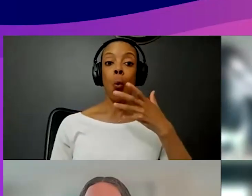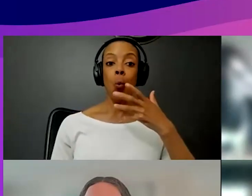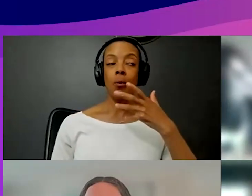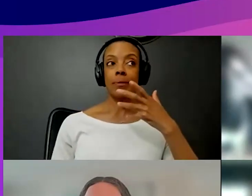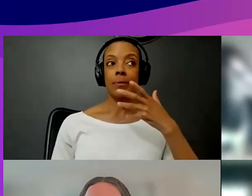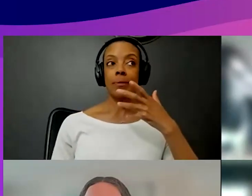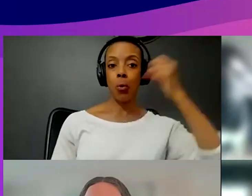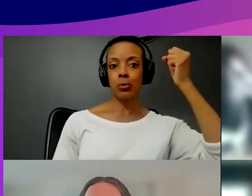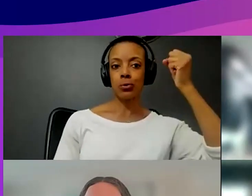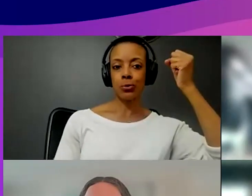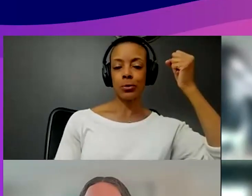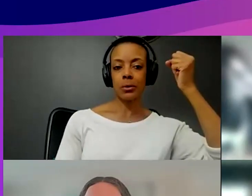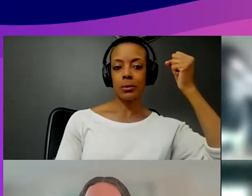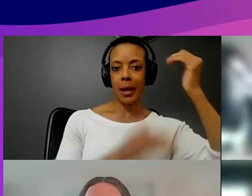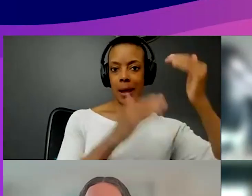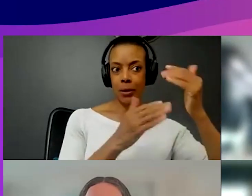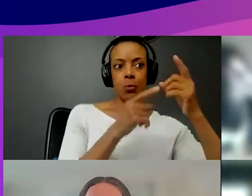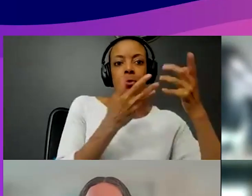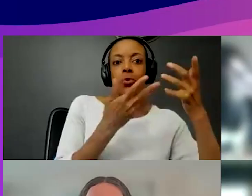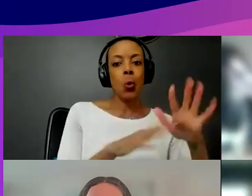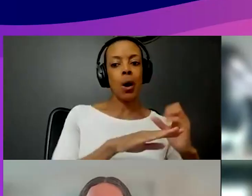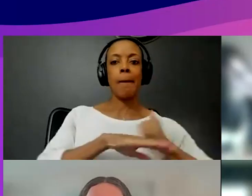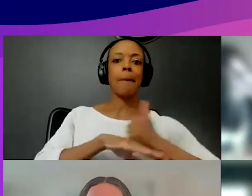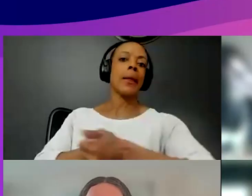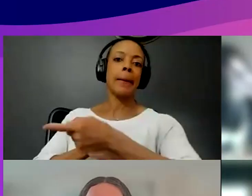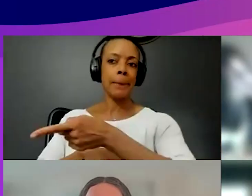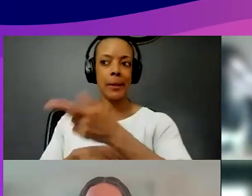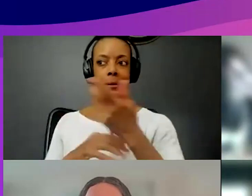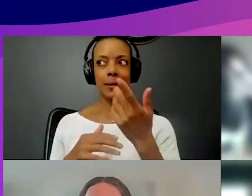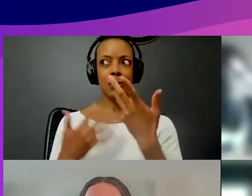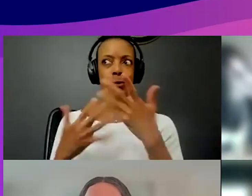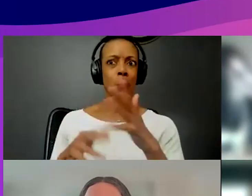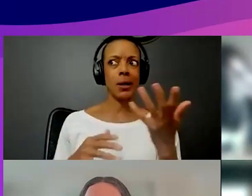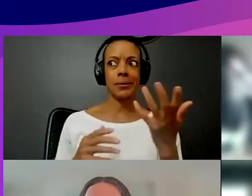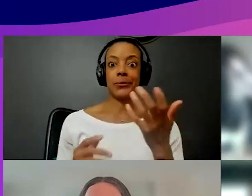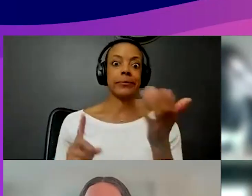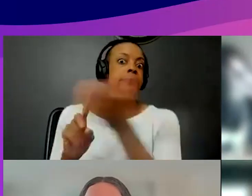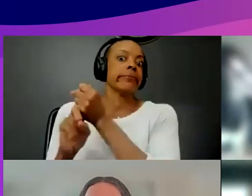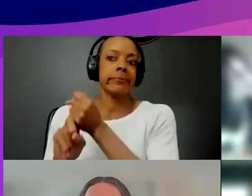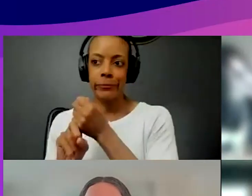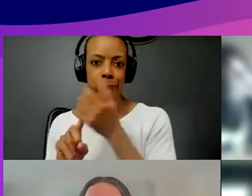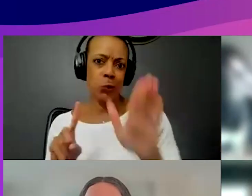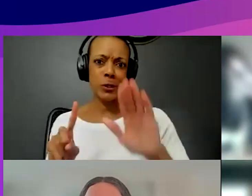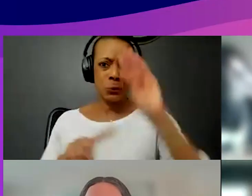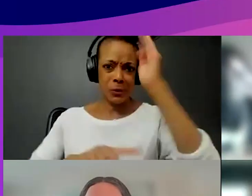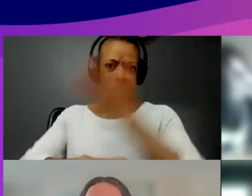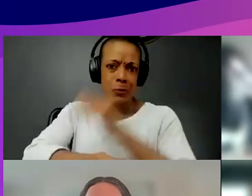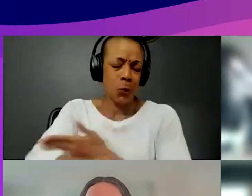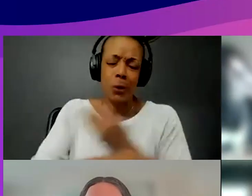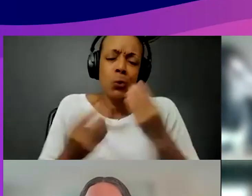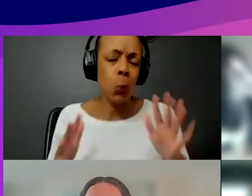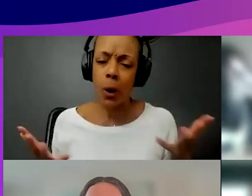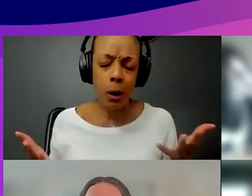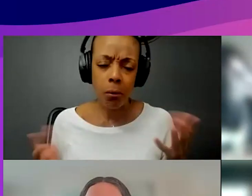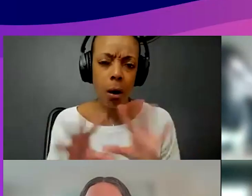like, I mean, that's sort of like a last resort situation. So often what they're fine what they want is to get support for them, and to and